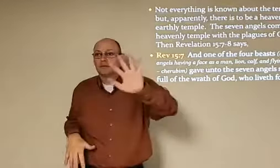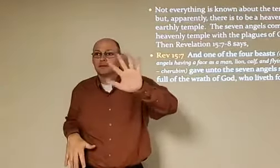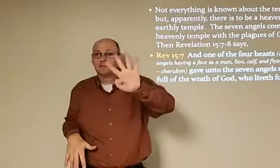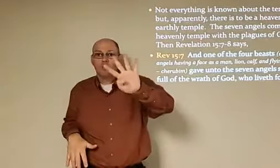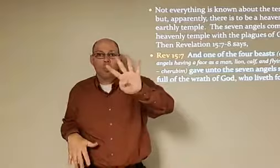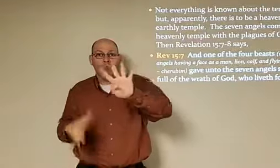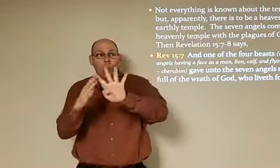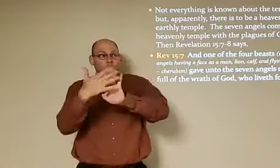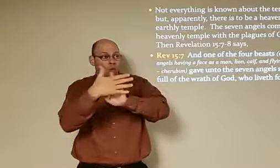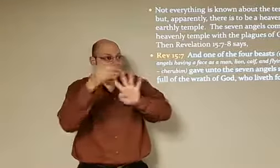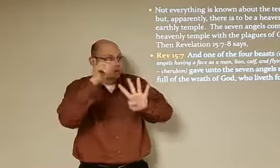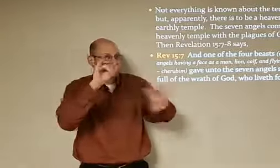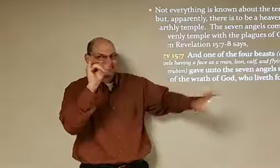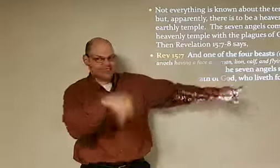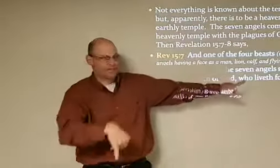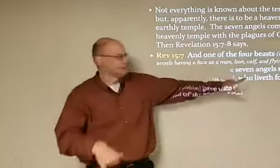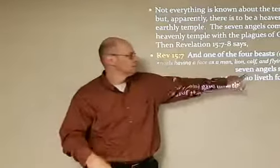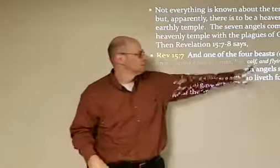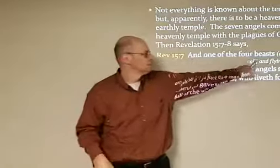six wings. Okay.